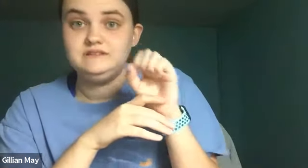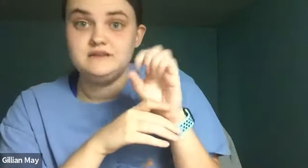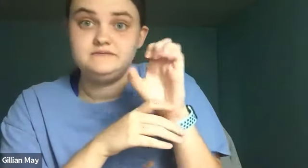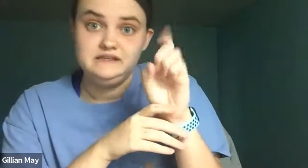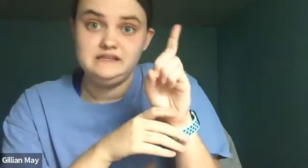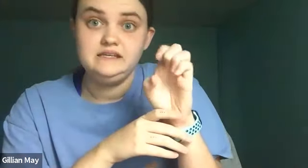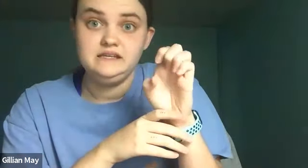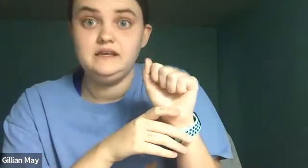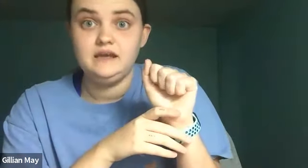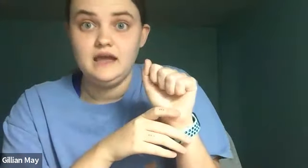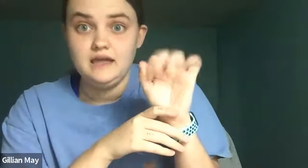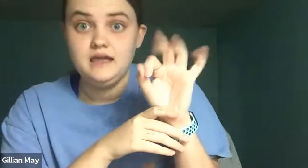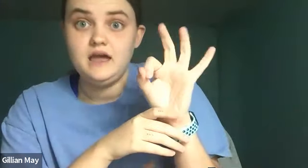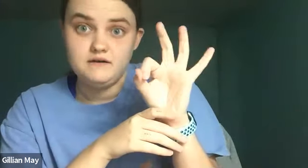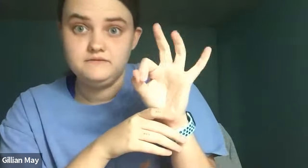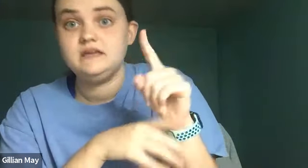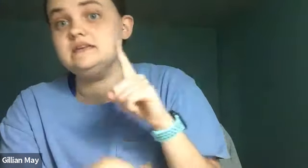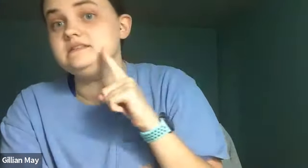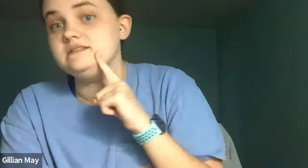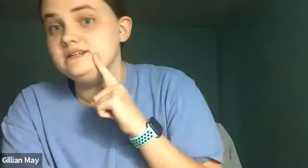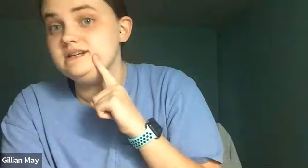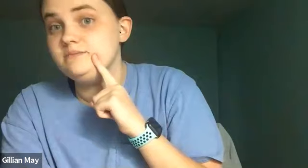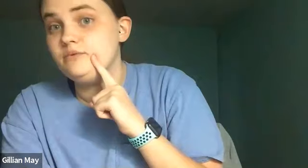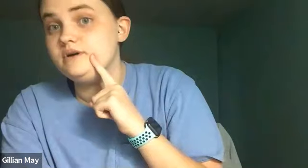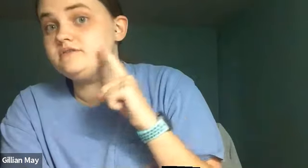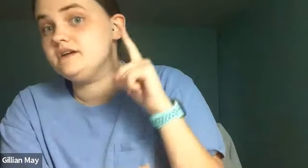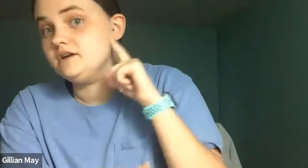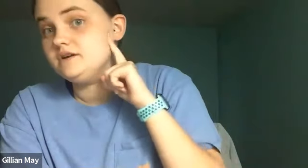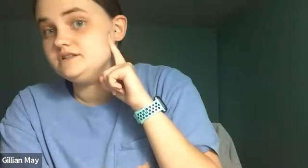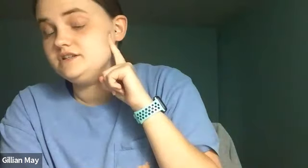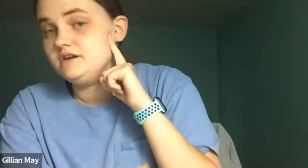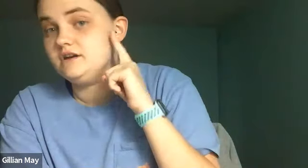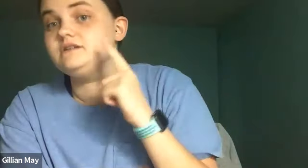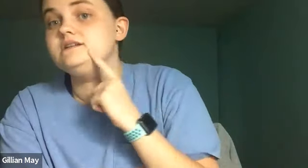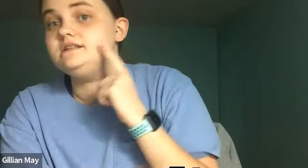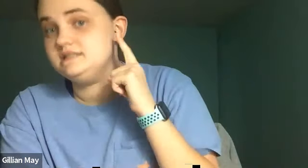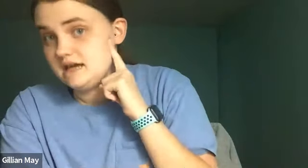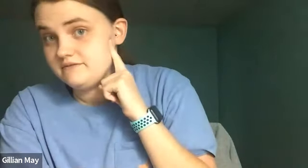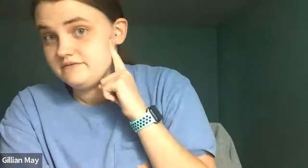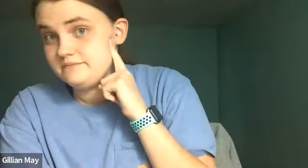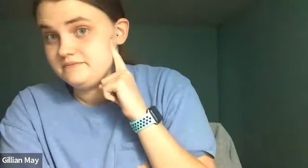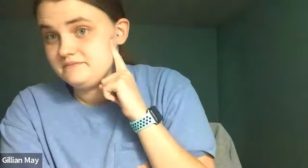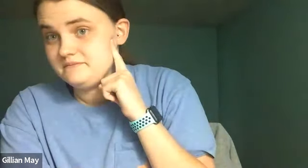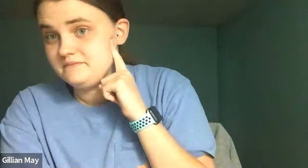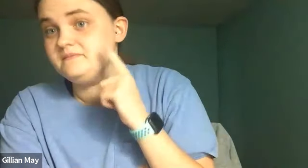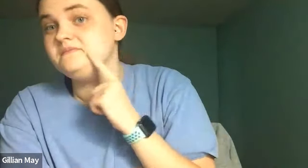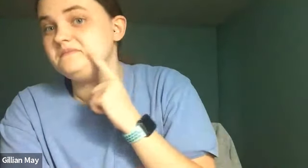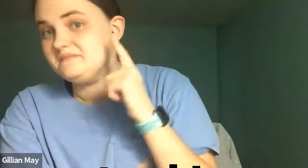deaf, D-E-A-F, is pointer finger to your ear, deaf.